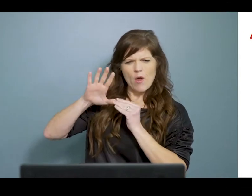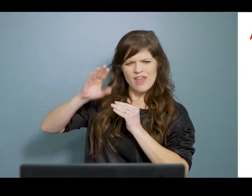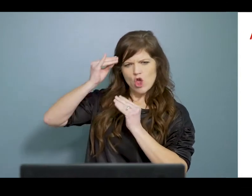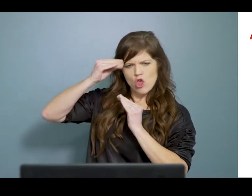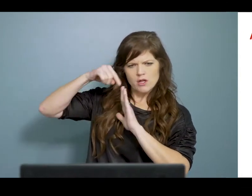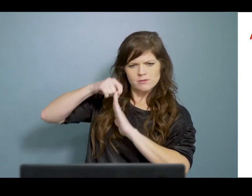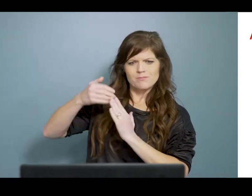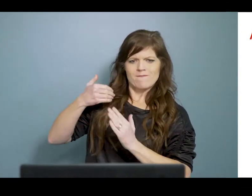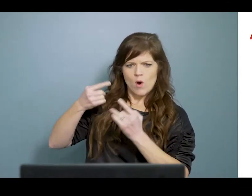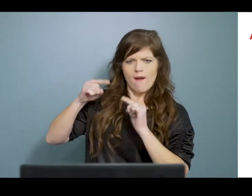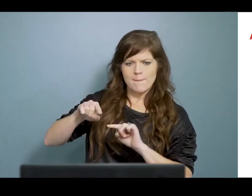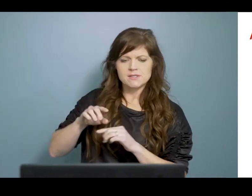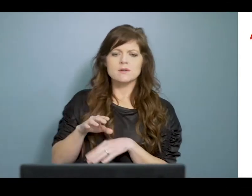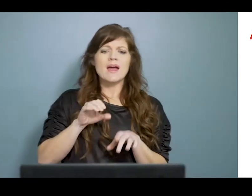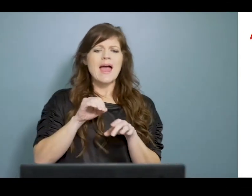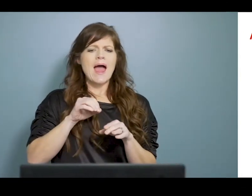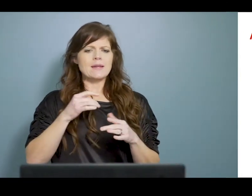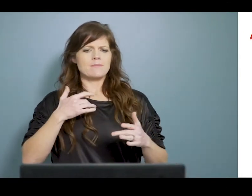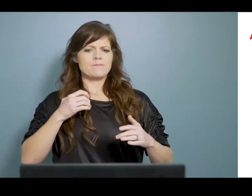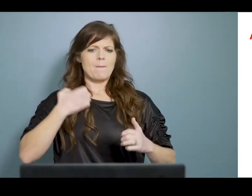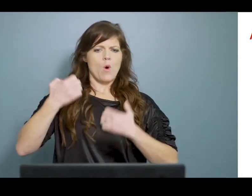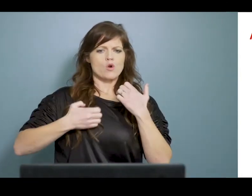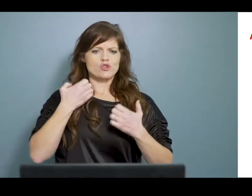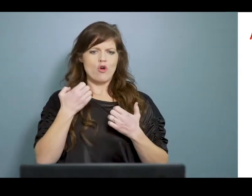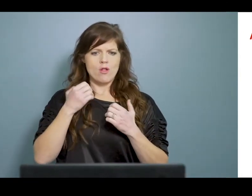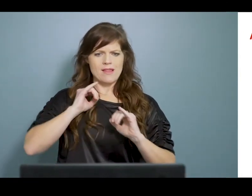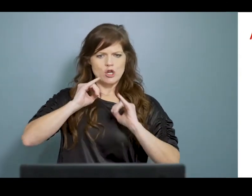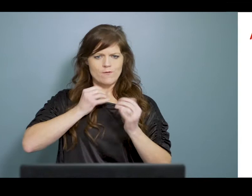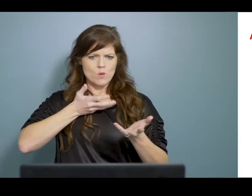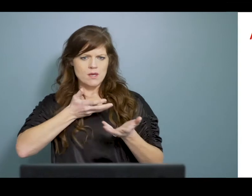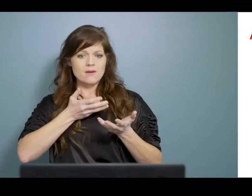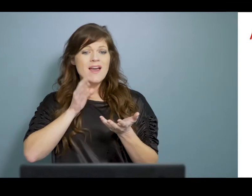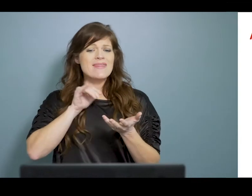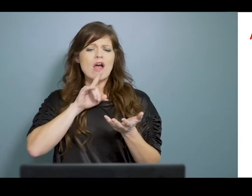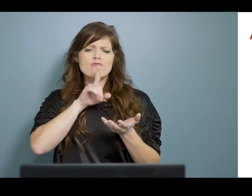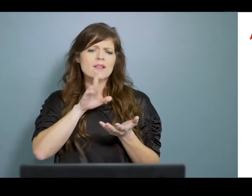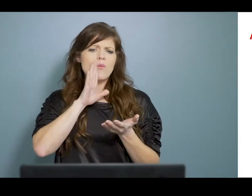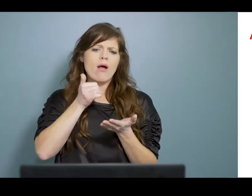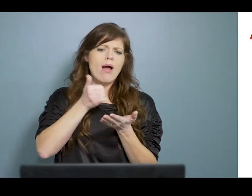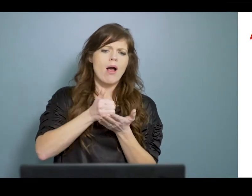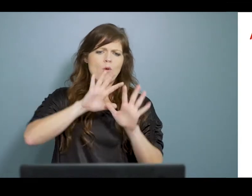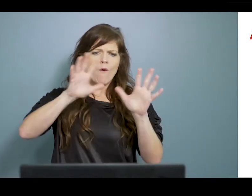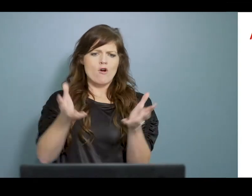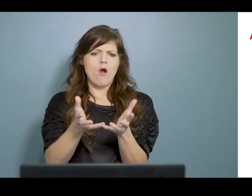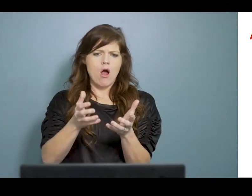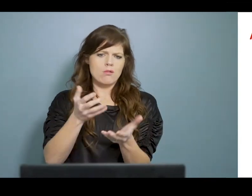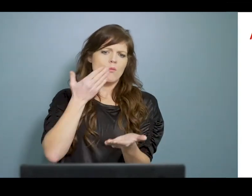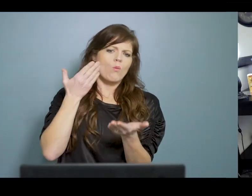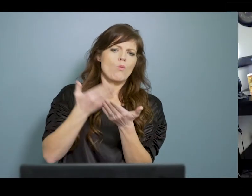motivational interviewing that helps to promote overall wellness. Amelia, on behalf of CWI,